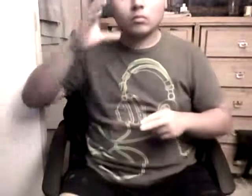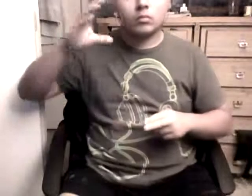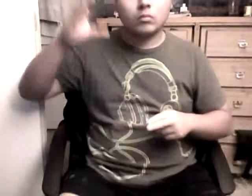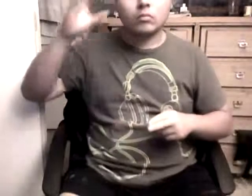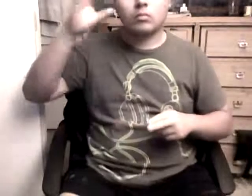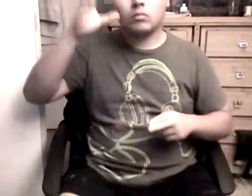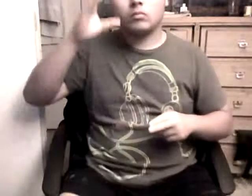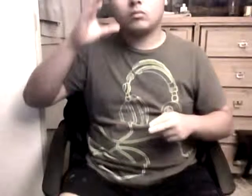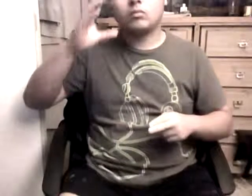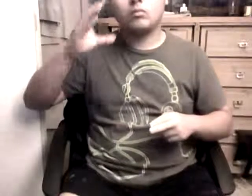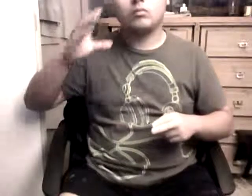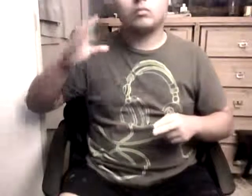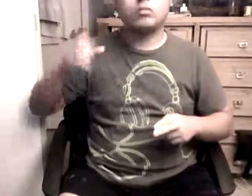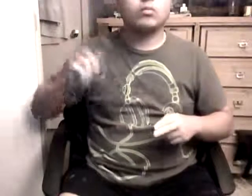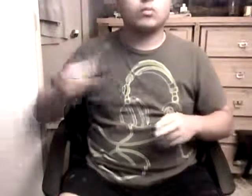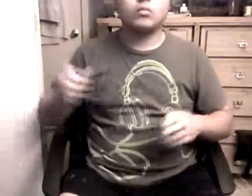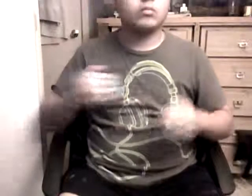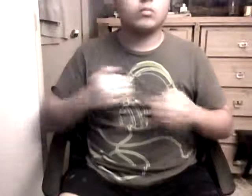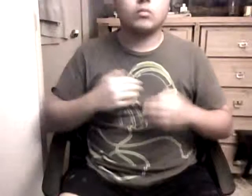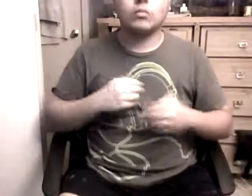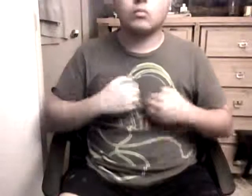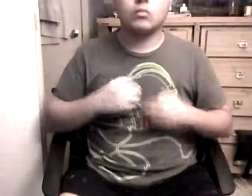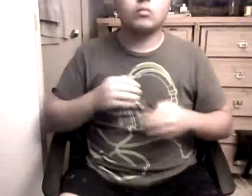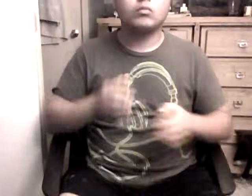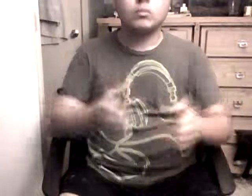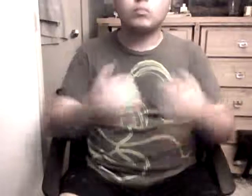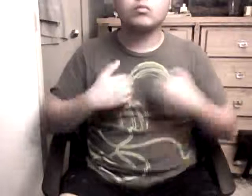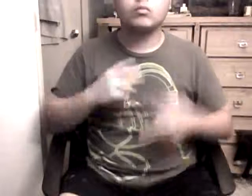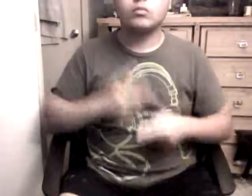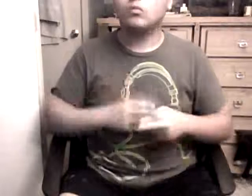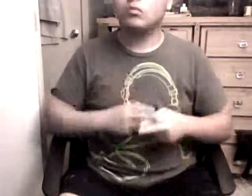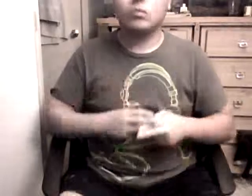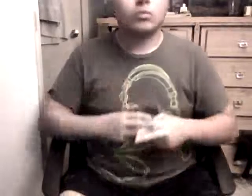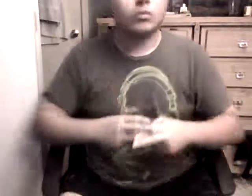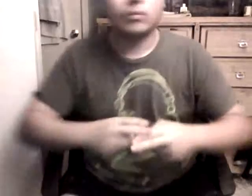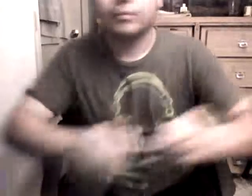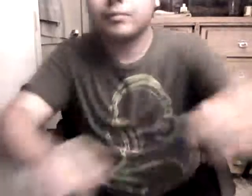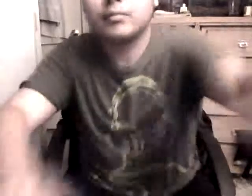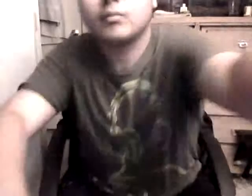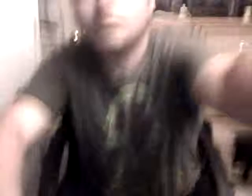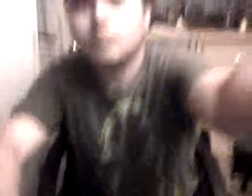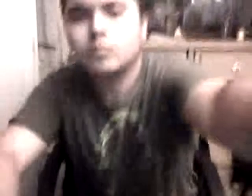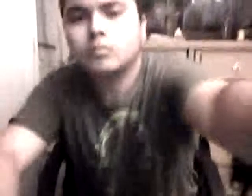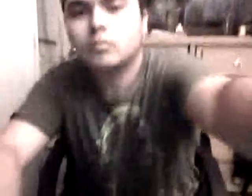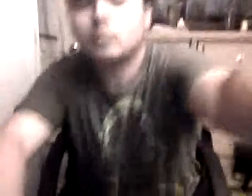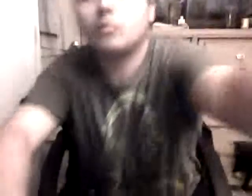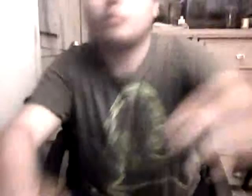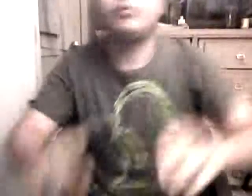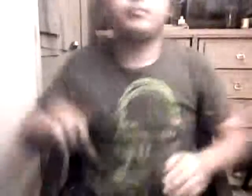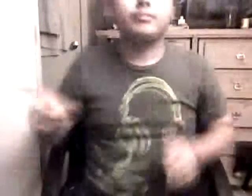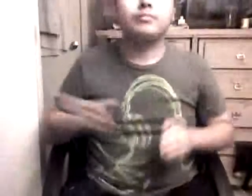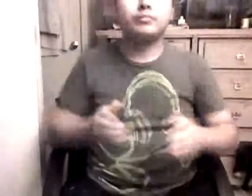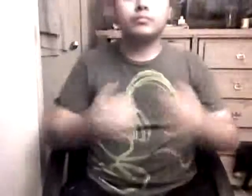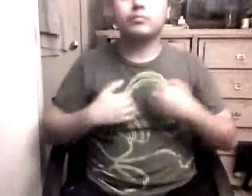the streets have no name Where the streets have no